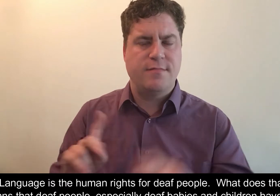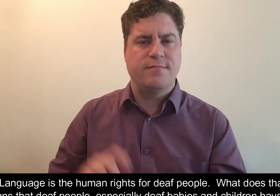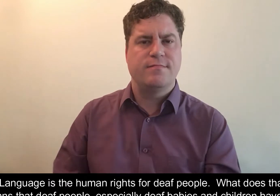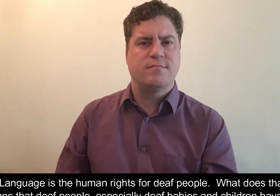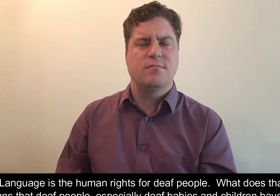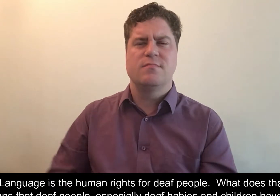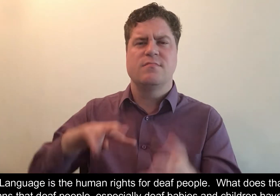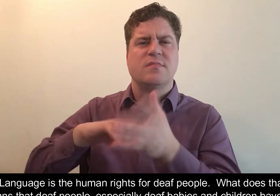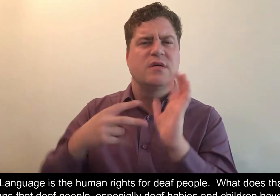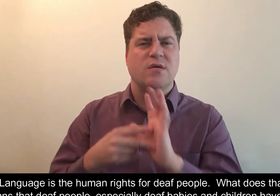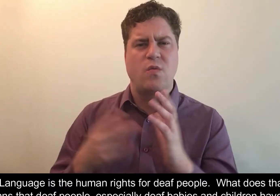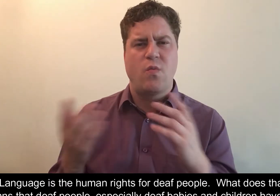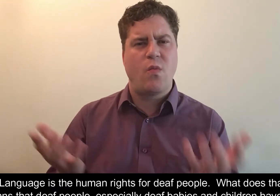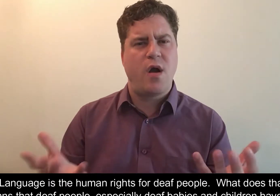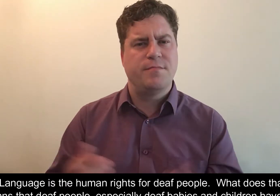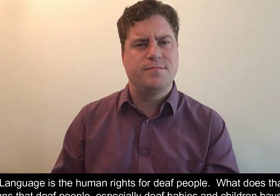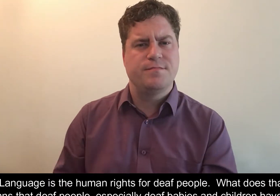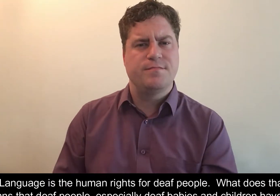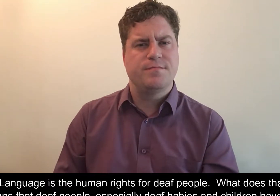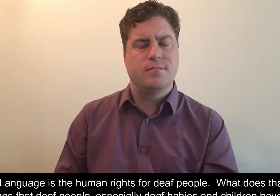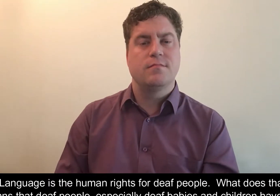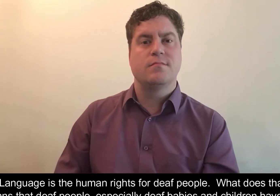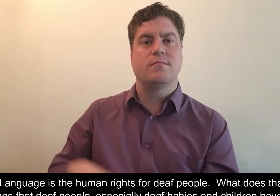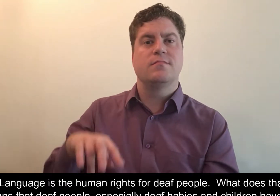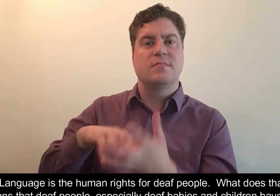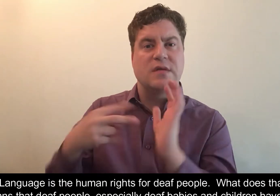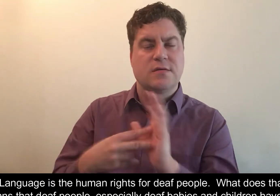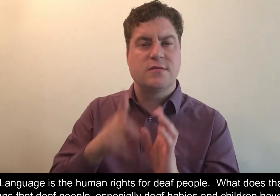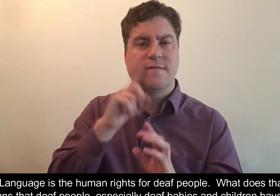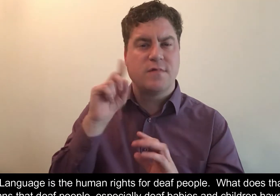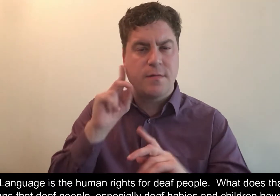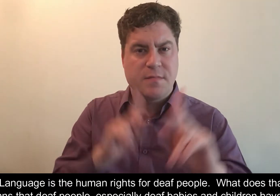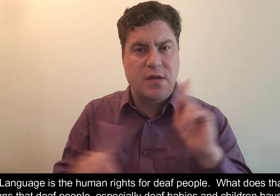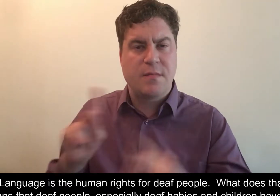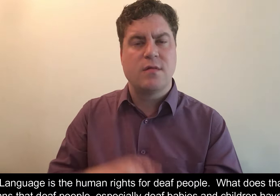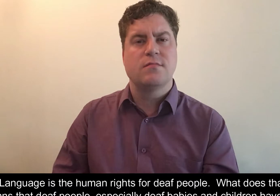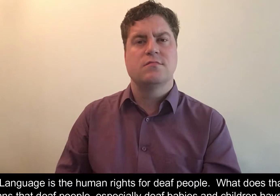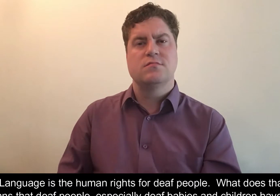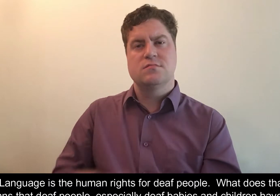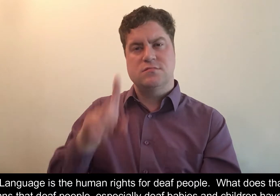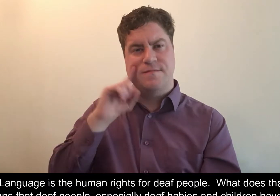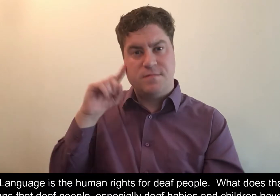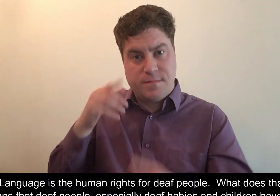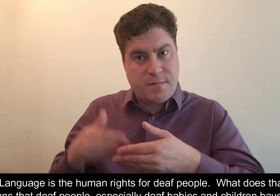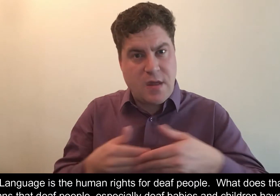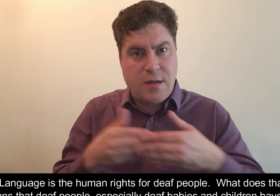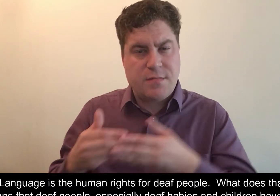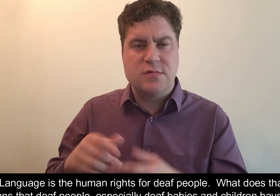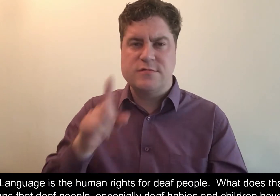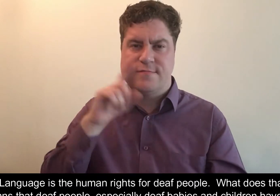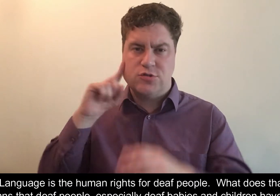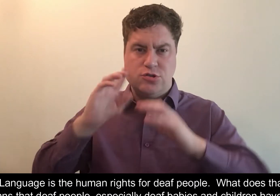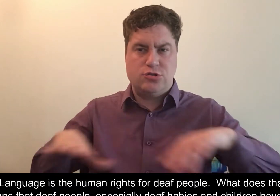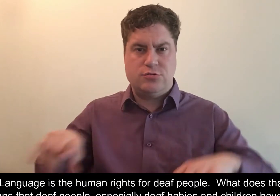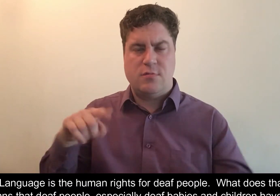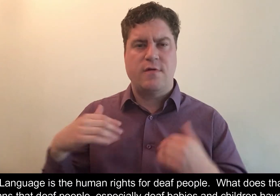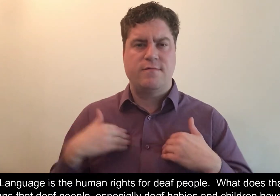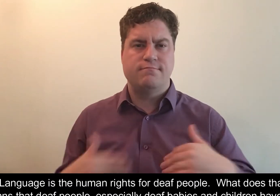is a human right for deaf people. And what does that mean? It means that deaf people, deaf babies,